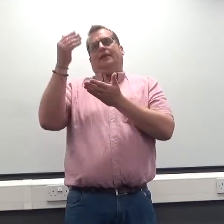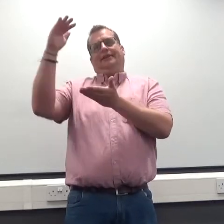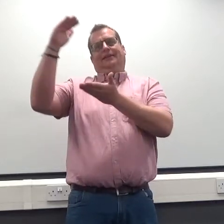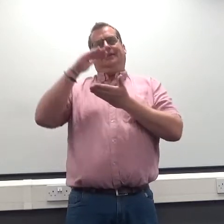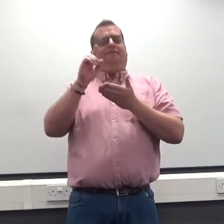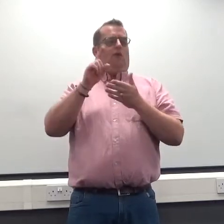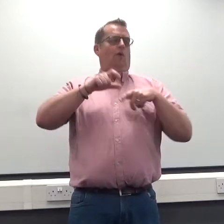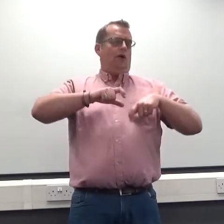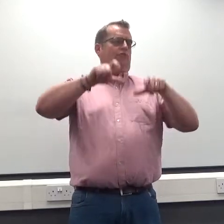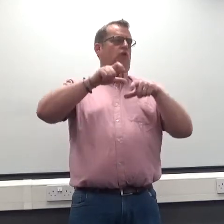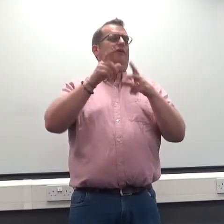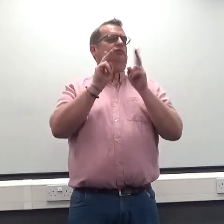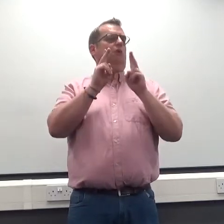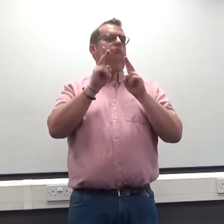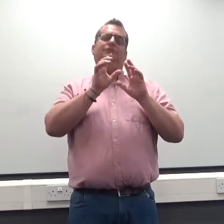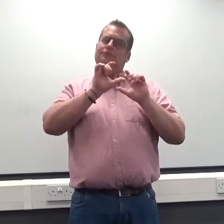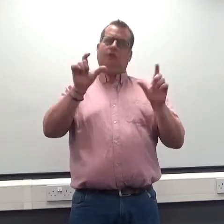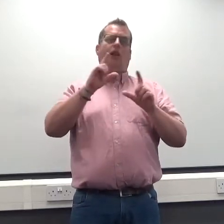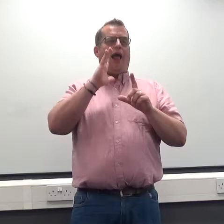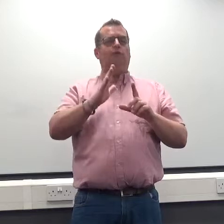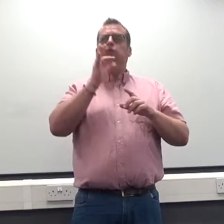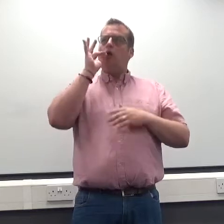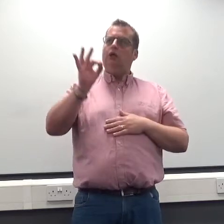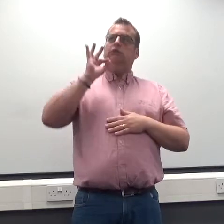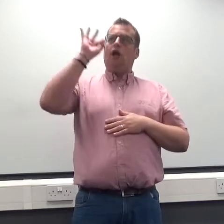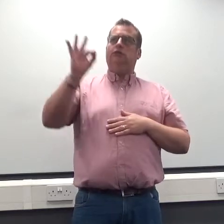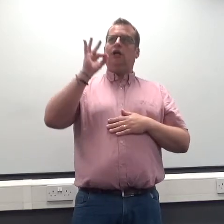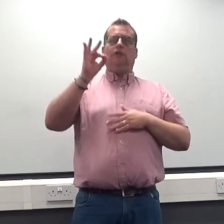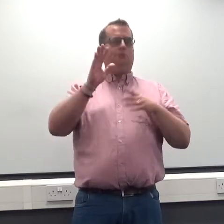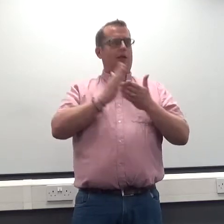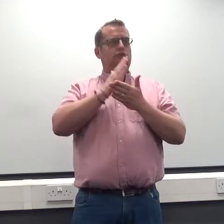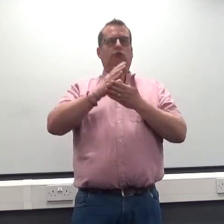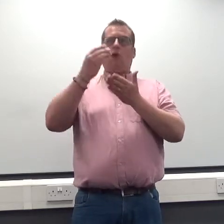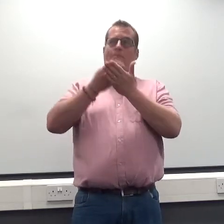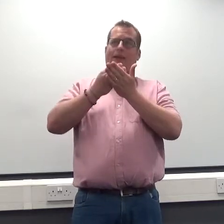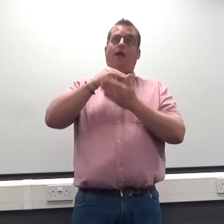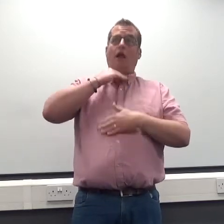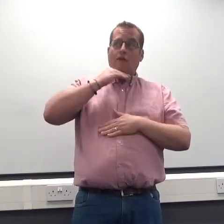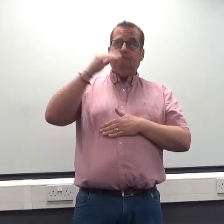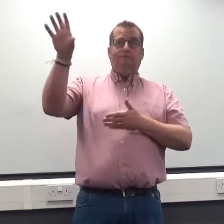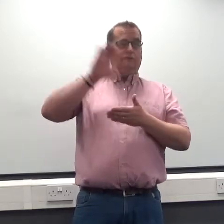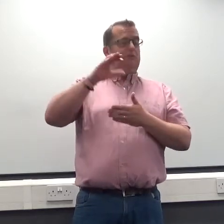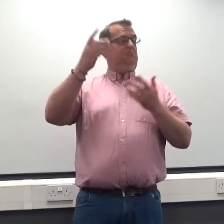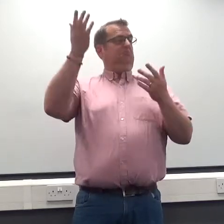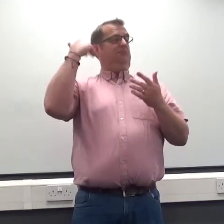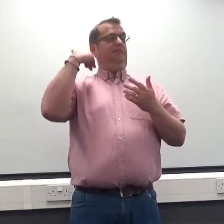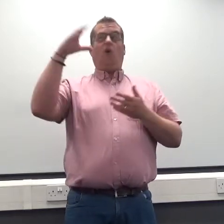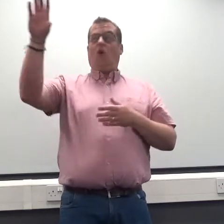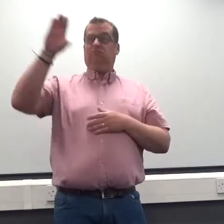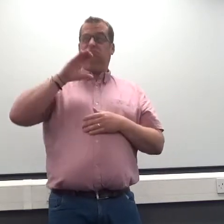mini-coms, to make sure that we can secure funding and so on, and make sure that I secure bookings for interpreters, making sure that I